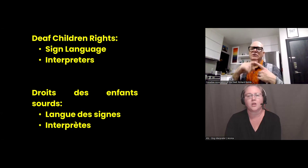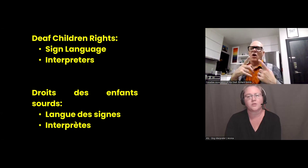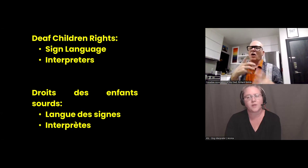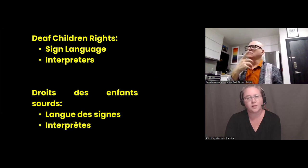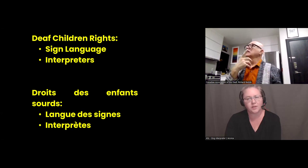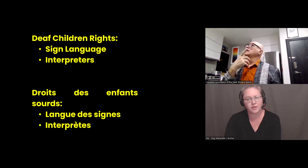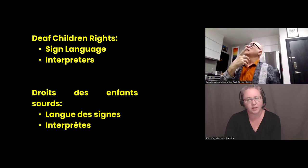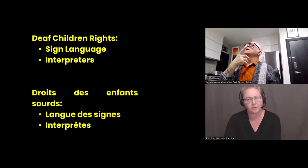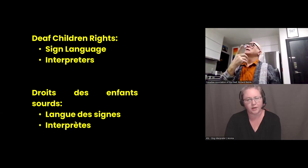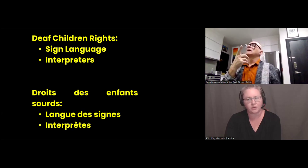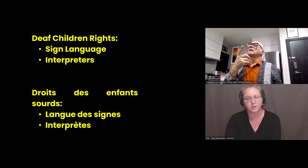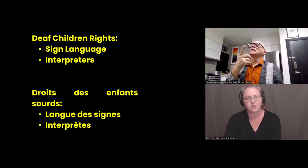So then we think about